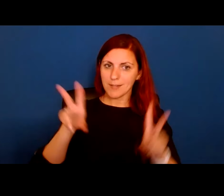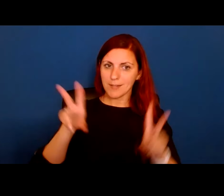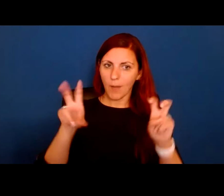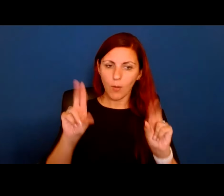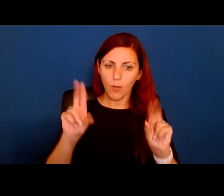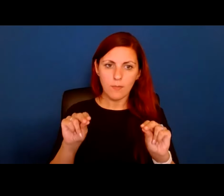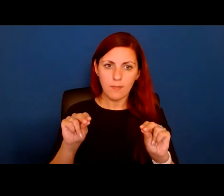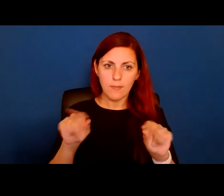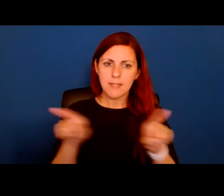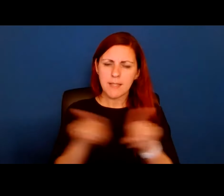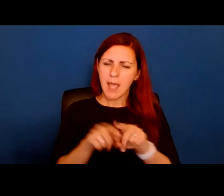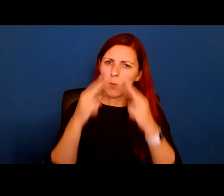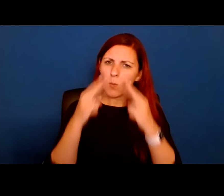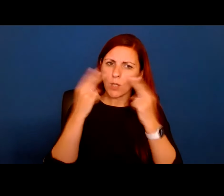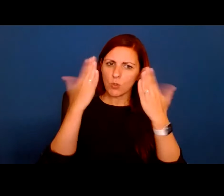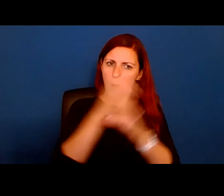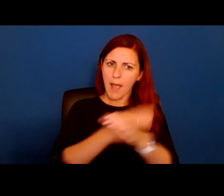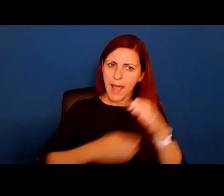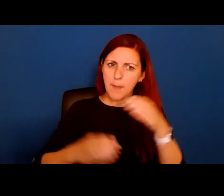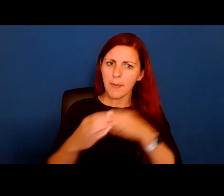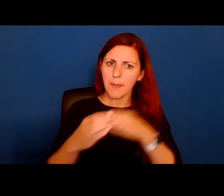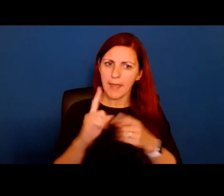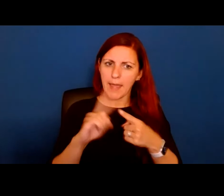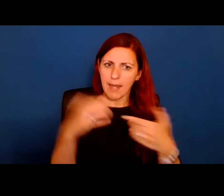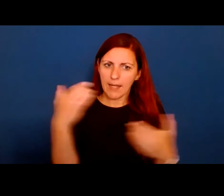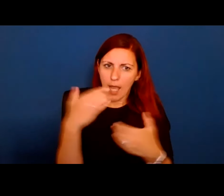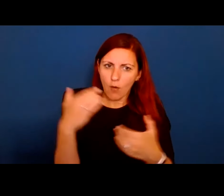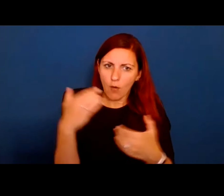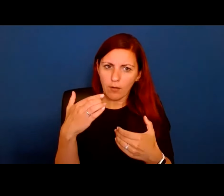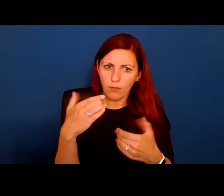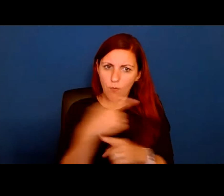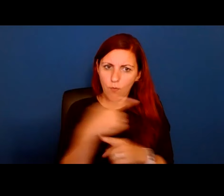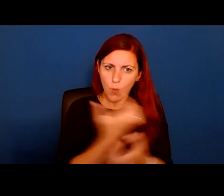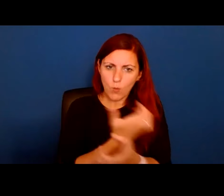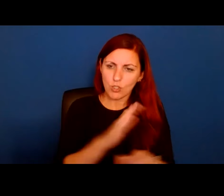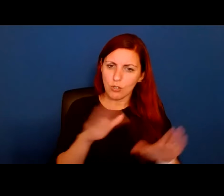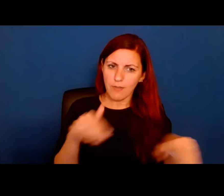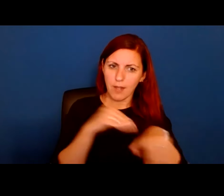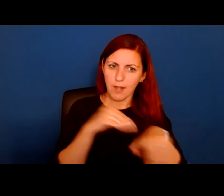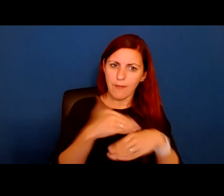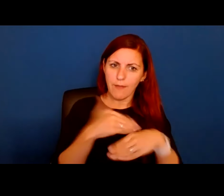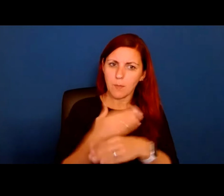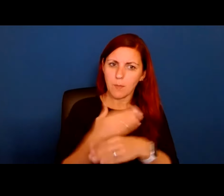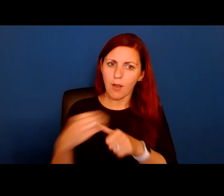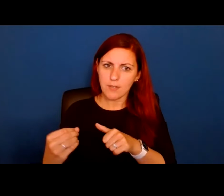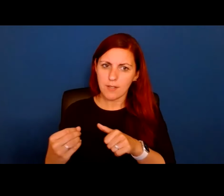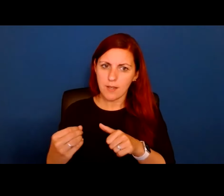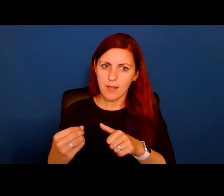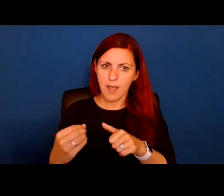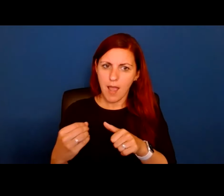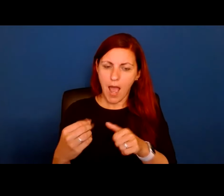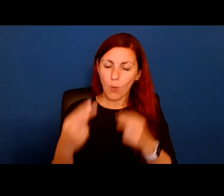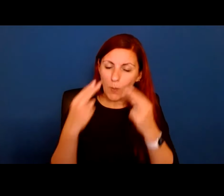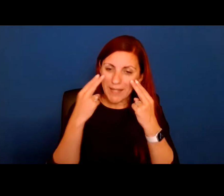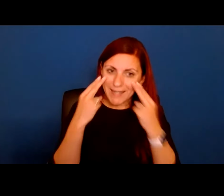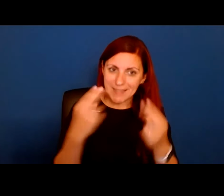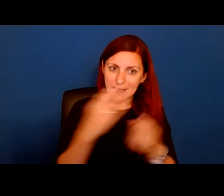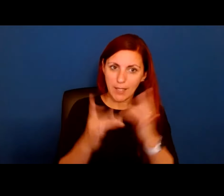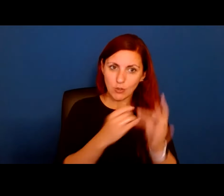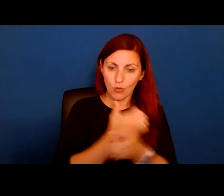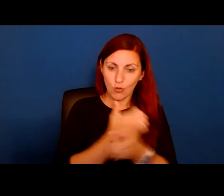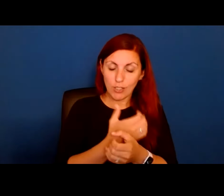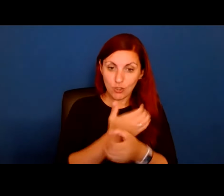show empathy and caring for those deemed weaker by others. And we need to ensure that all our children see us modelling such behaviour as often as